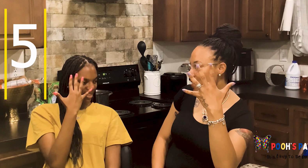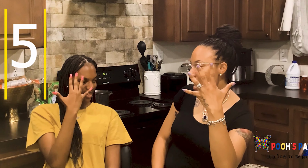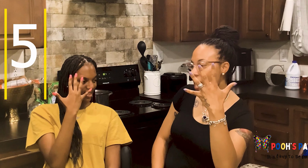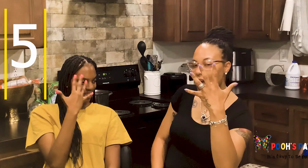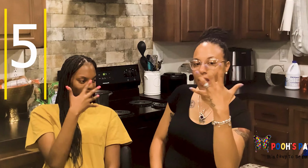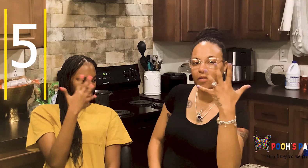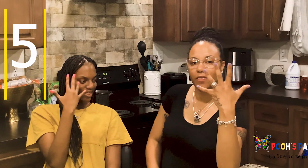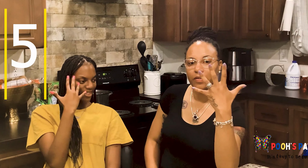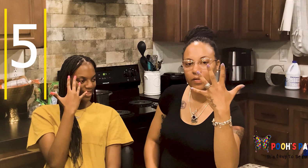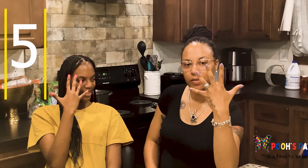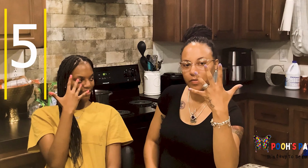5.